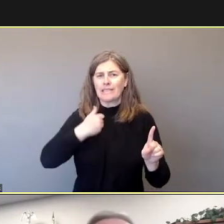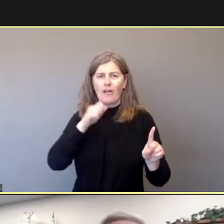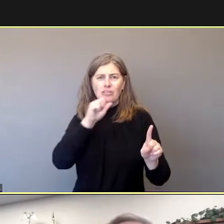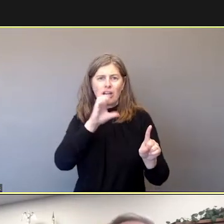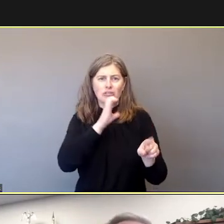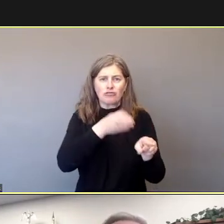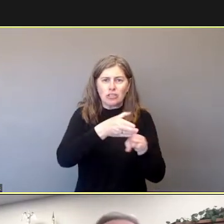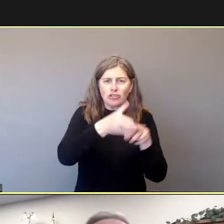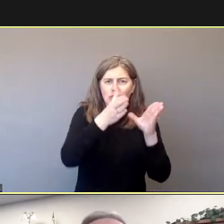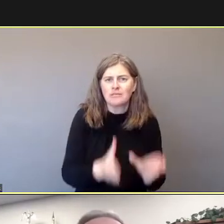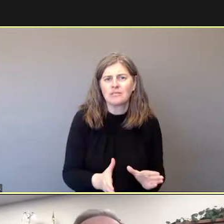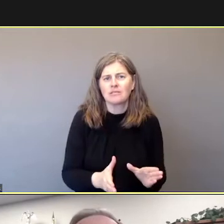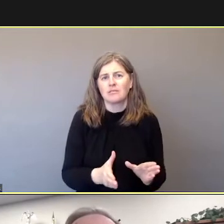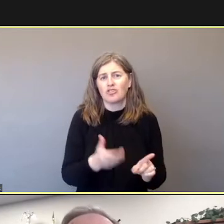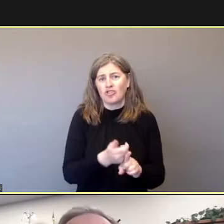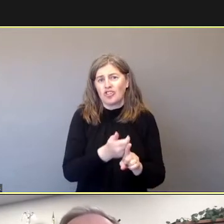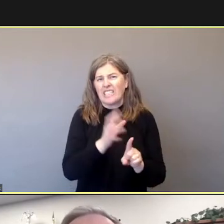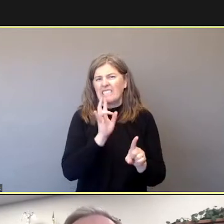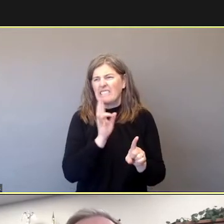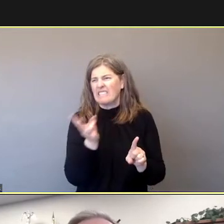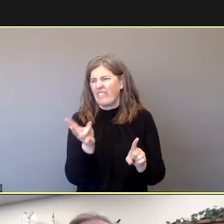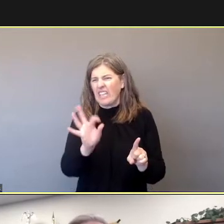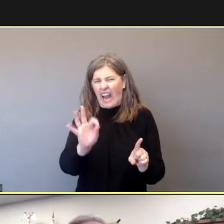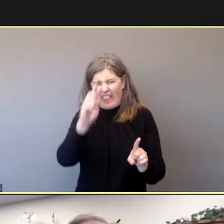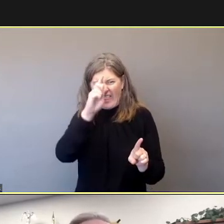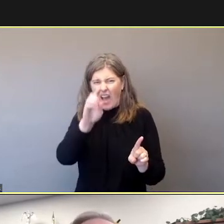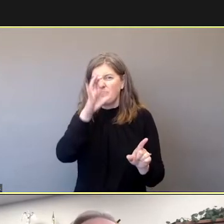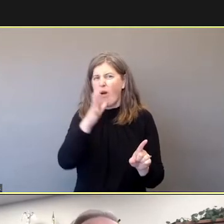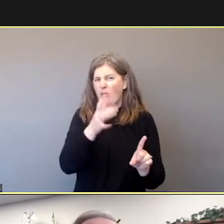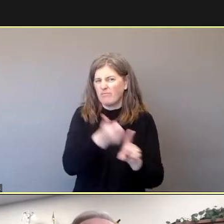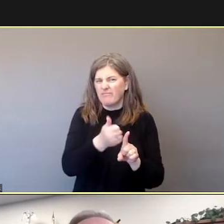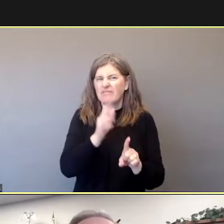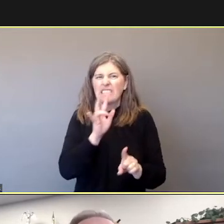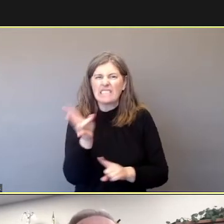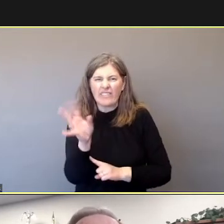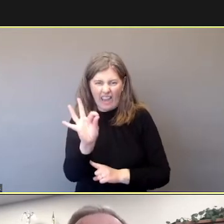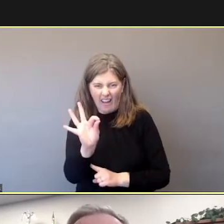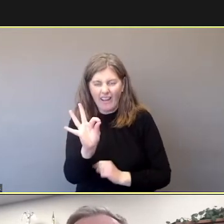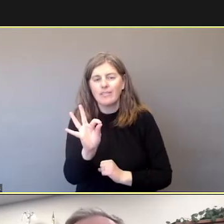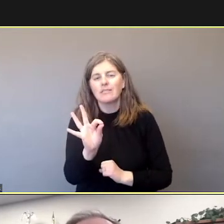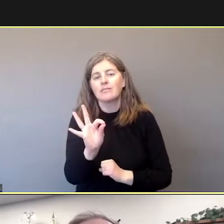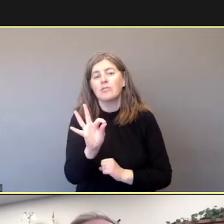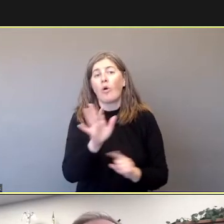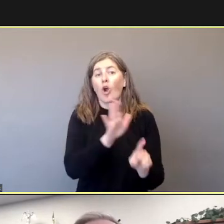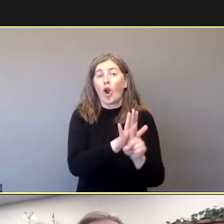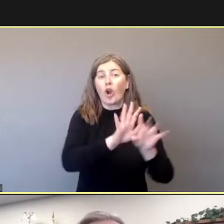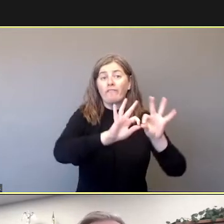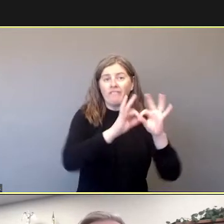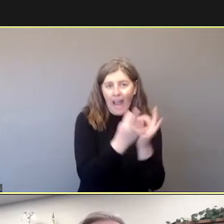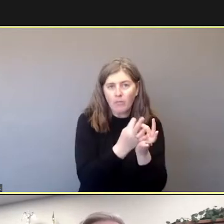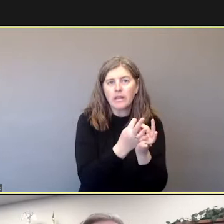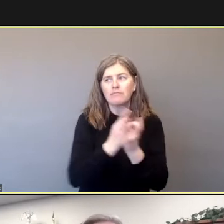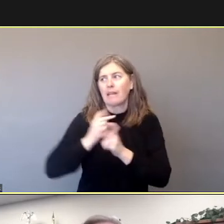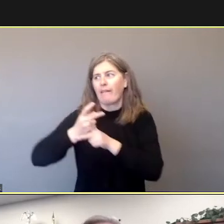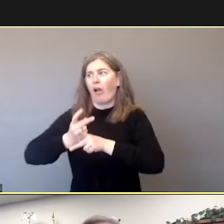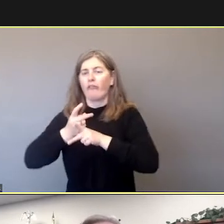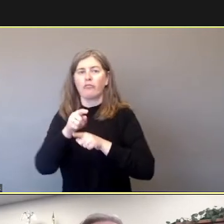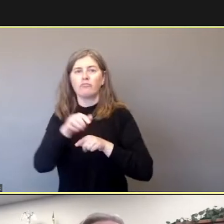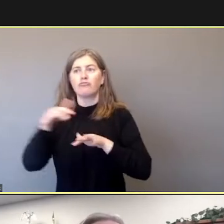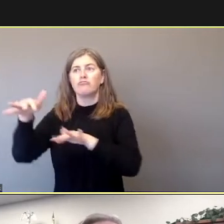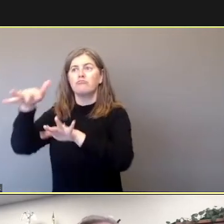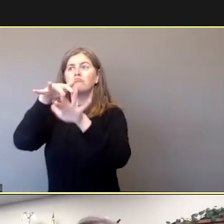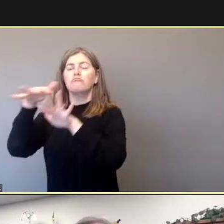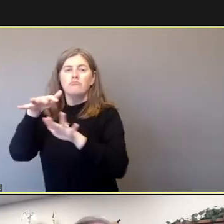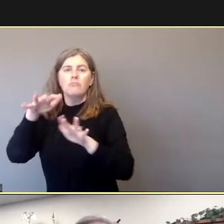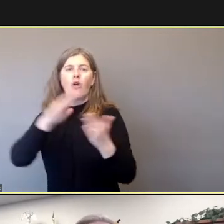you, she's 79 years old, I think, in that picture. And so her family is being extra careful for